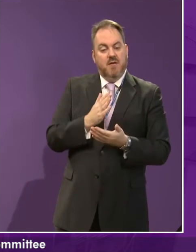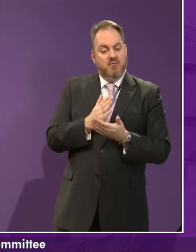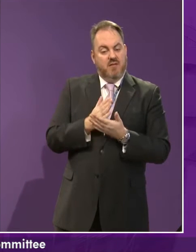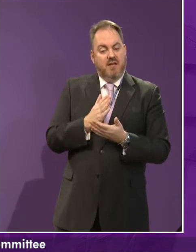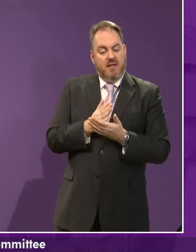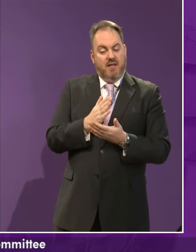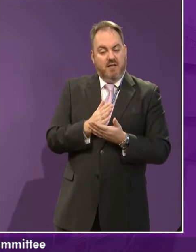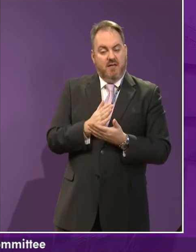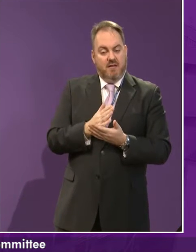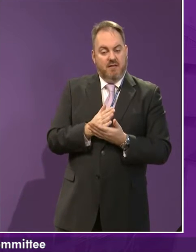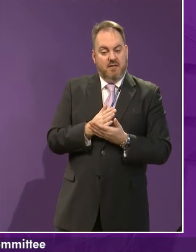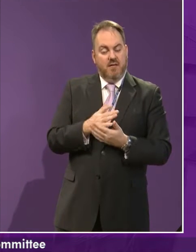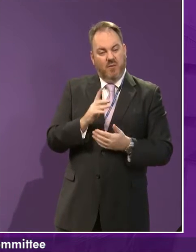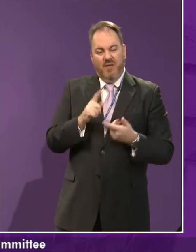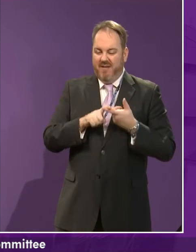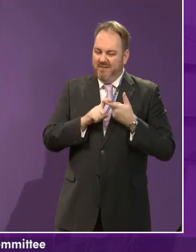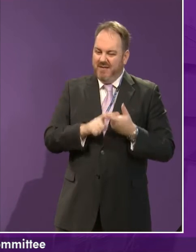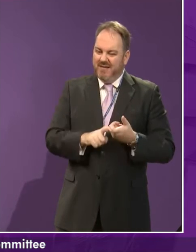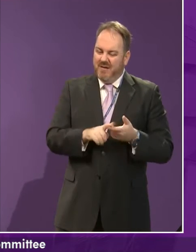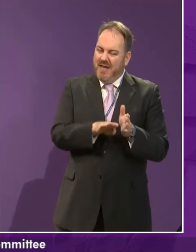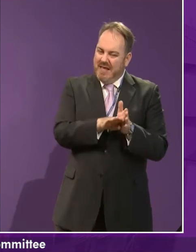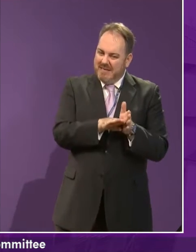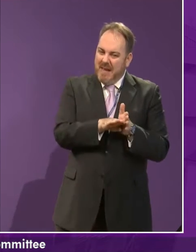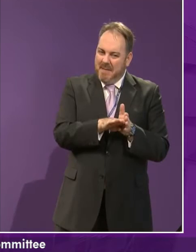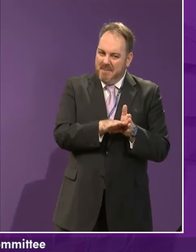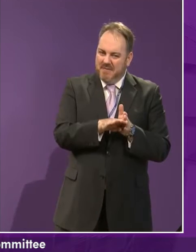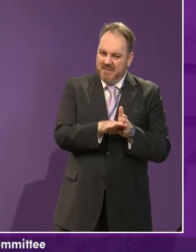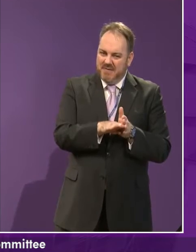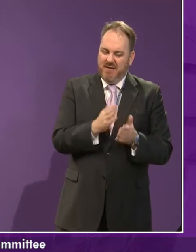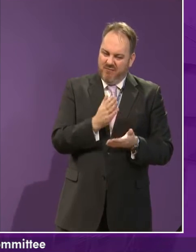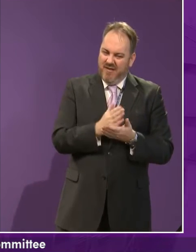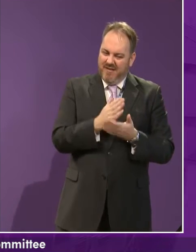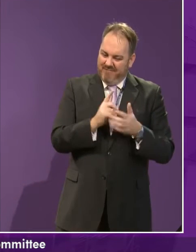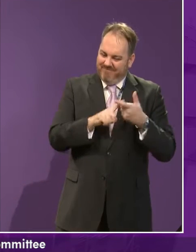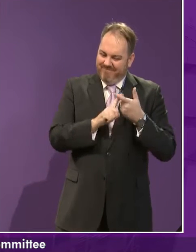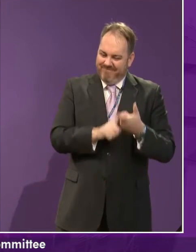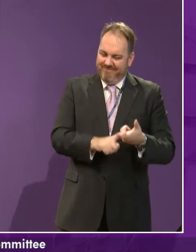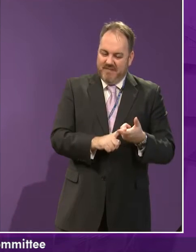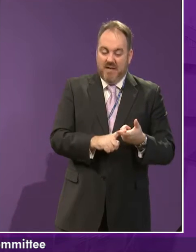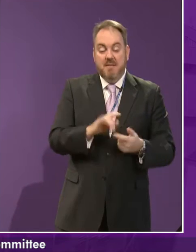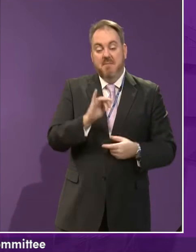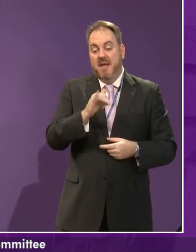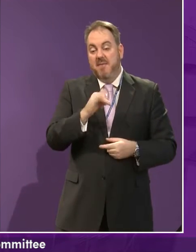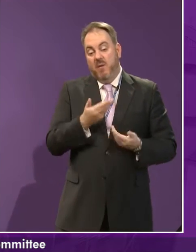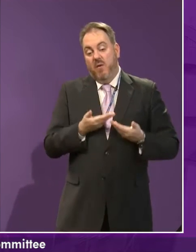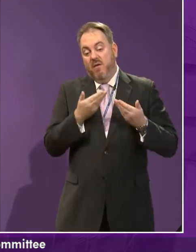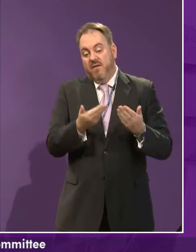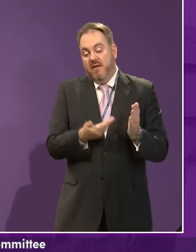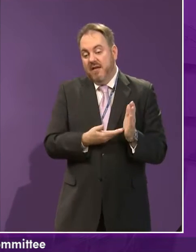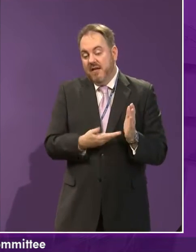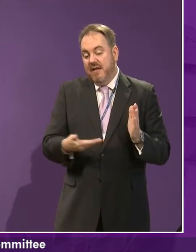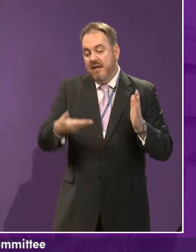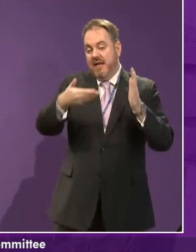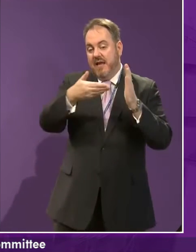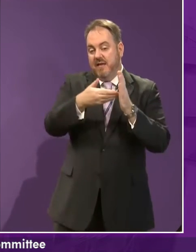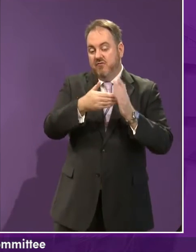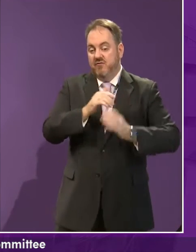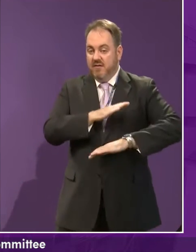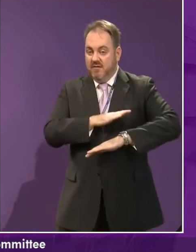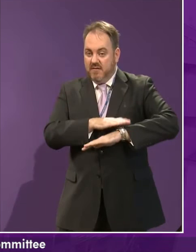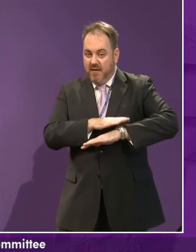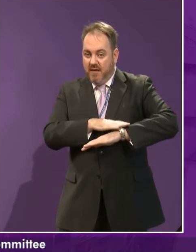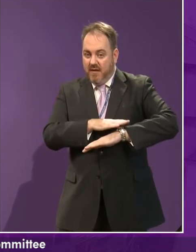wedded to exams, and a number of students will get things like extra time or be able to sit their